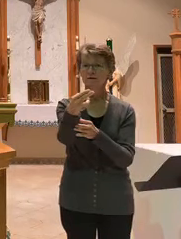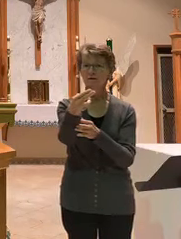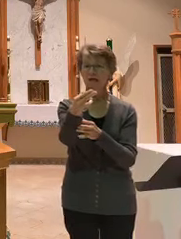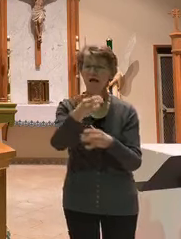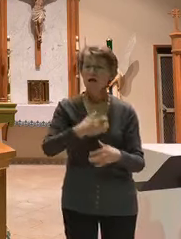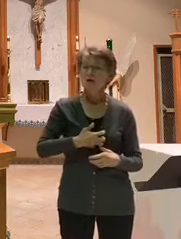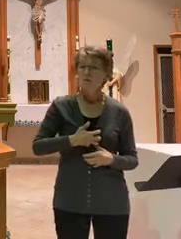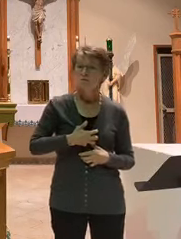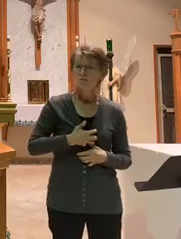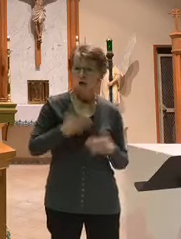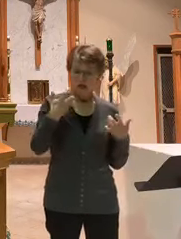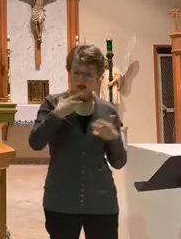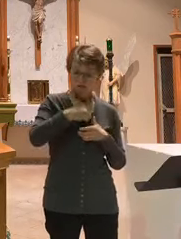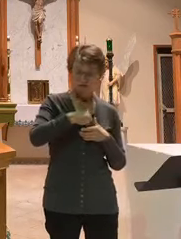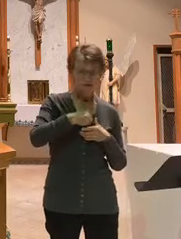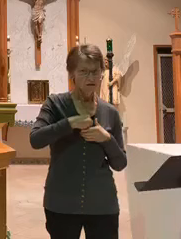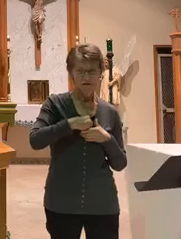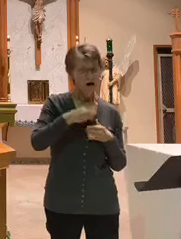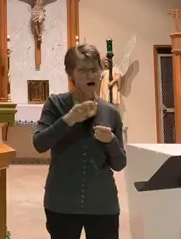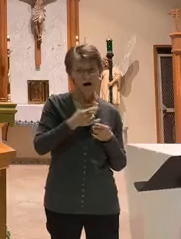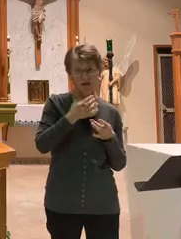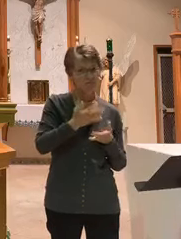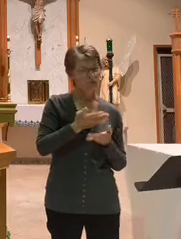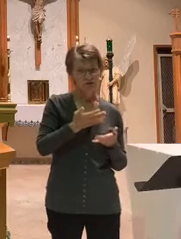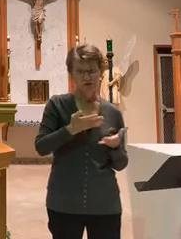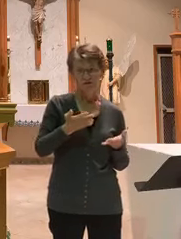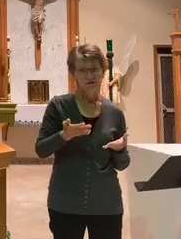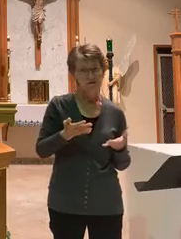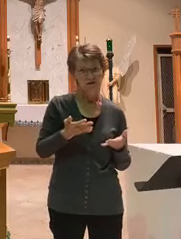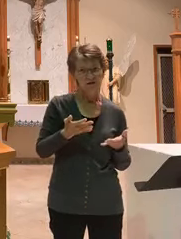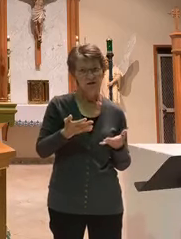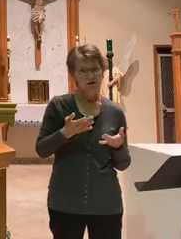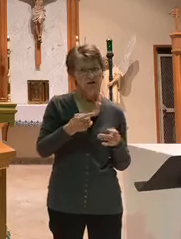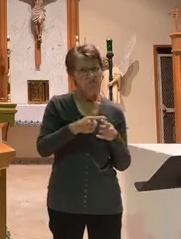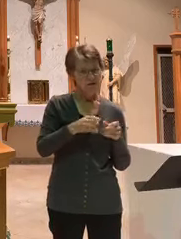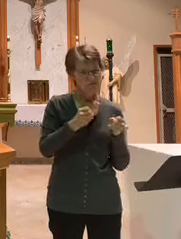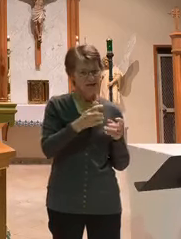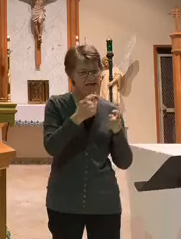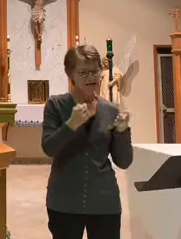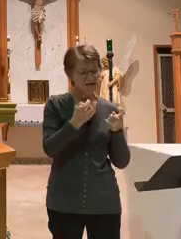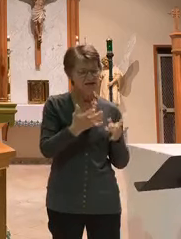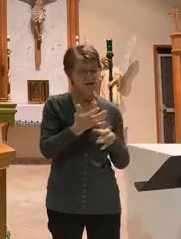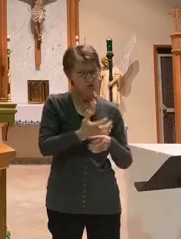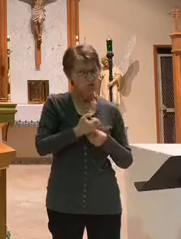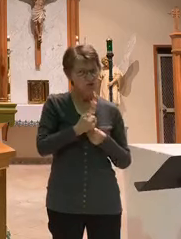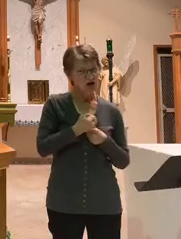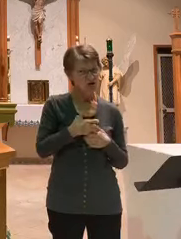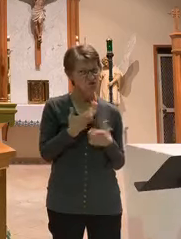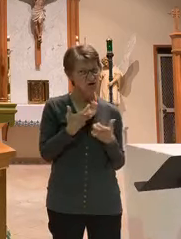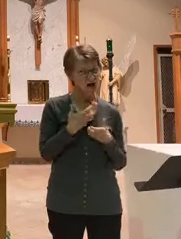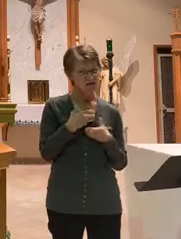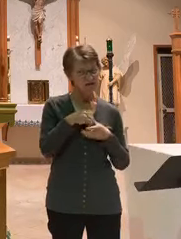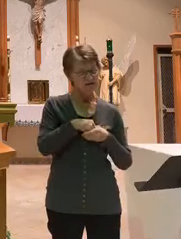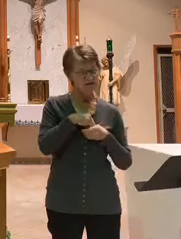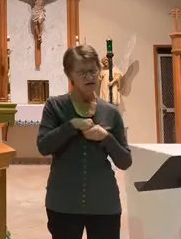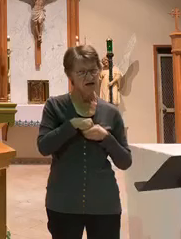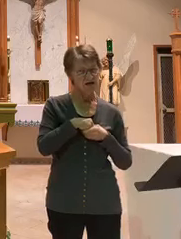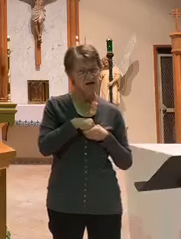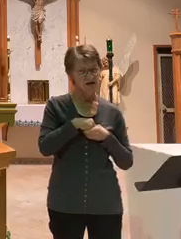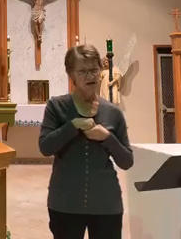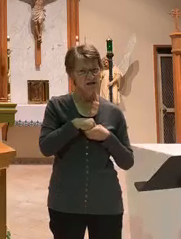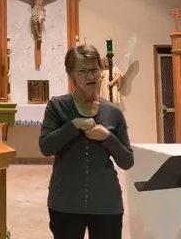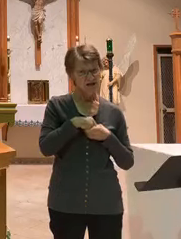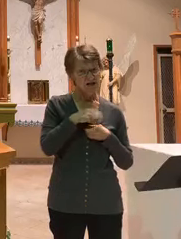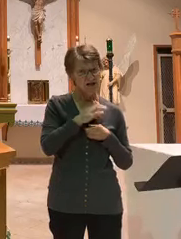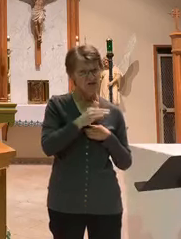Wrath and anger are hateful things, yet the sinner hugs them tight. The vengeful will suffer